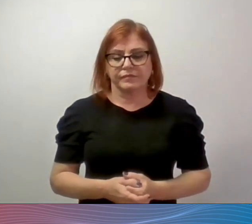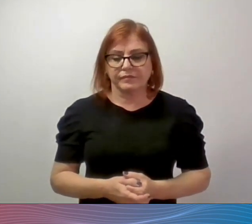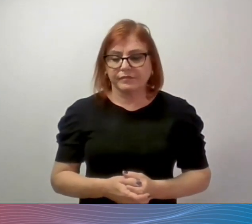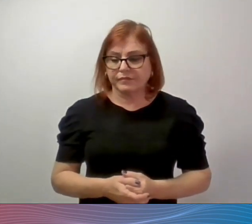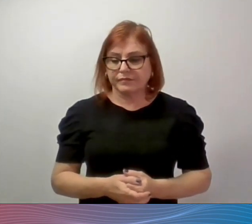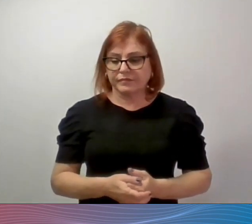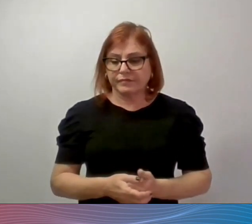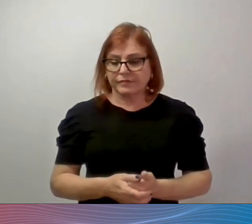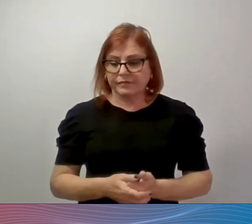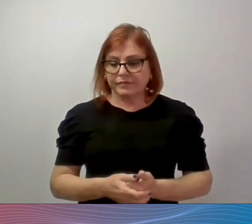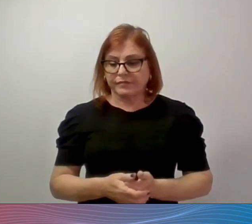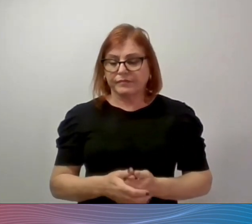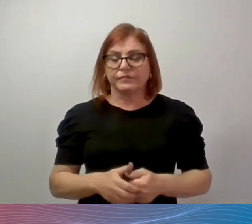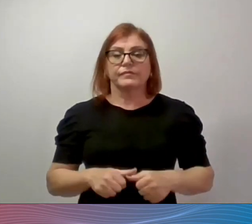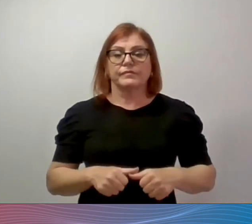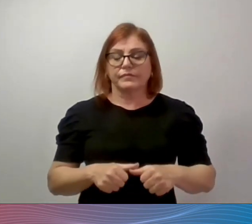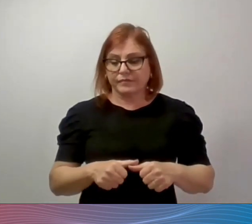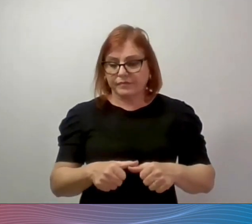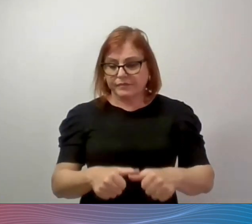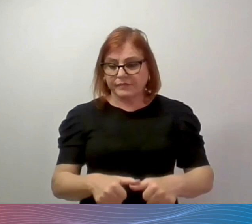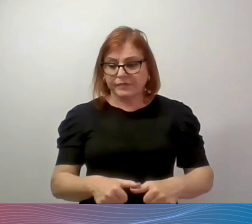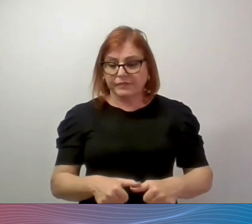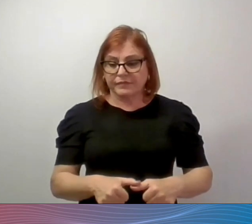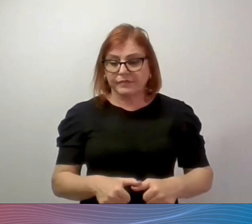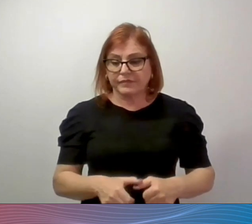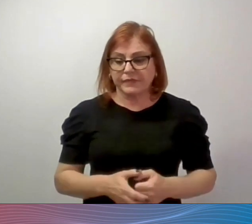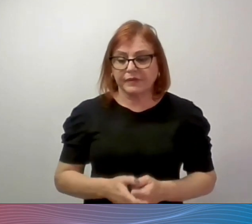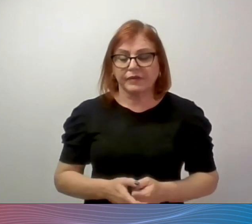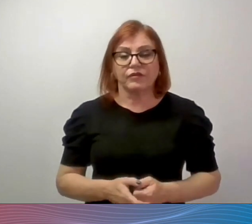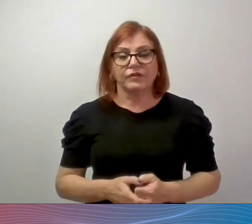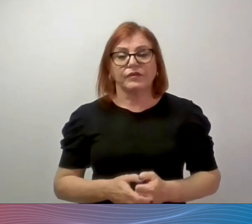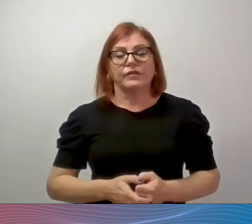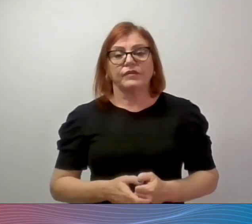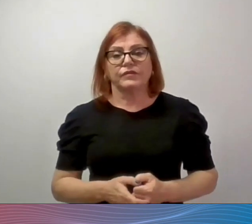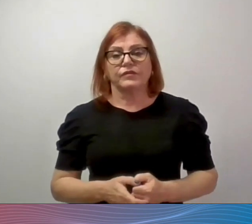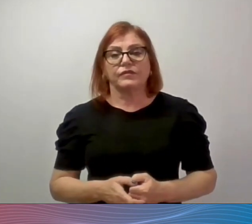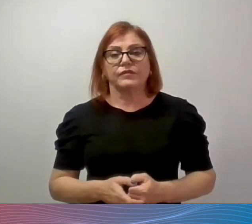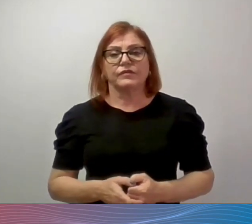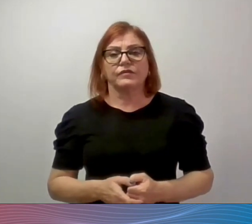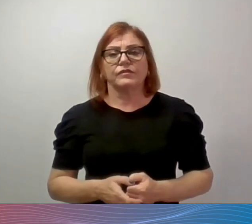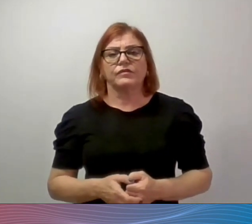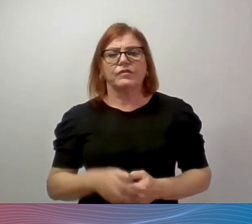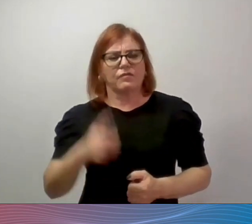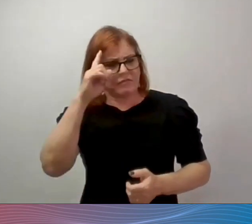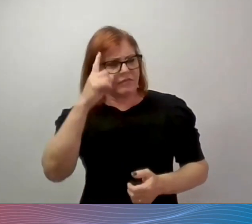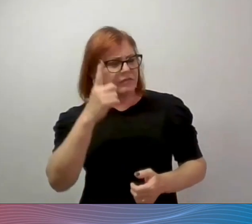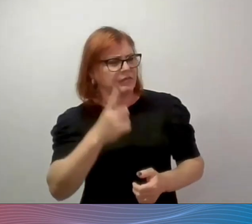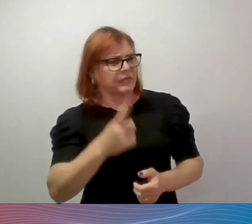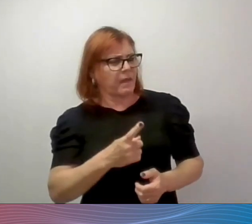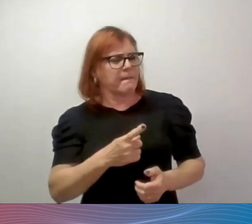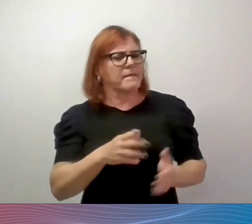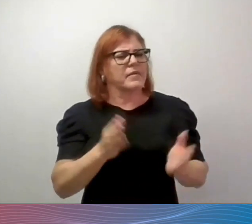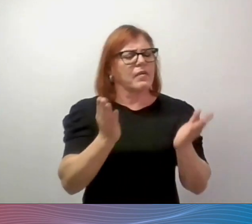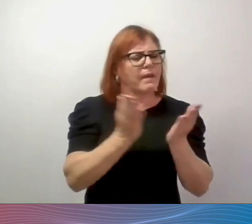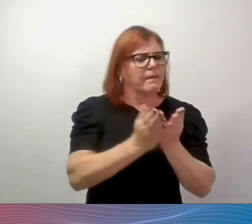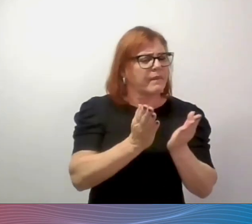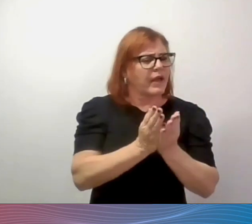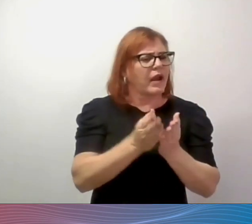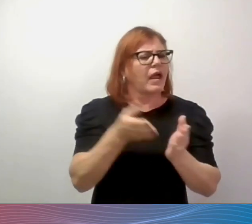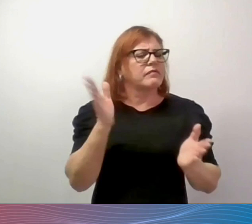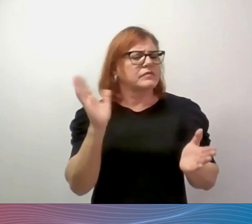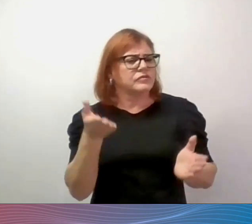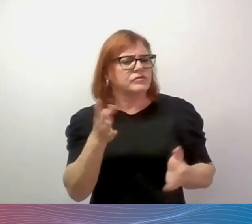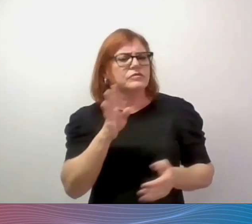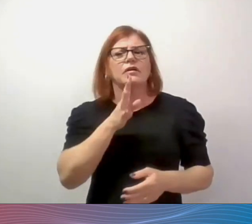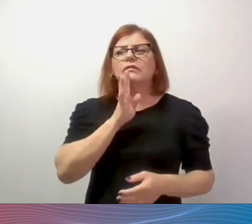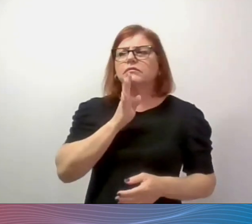Esse mandamento antigo é a palavra que ouvistes. The old commandment is the word which you heard from the beginning. Todavia